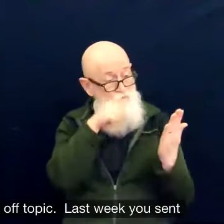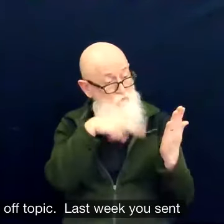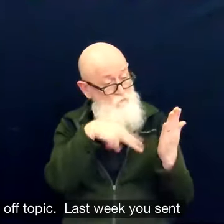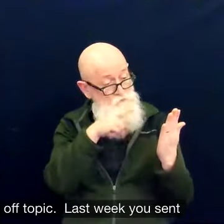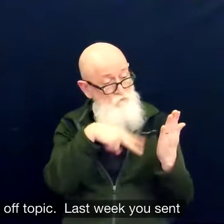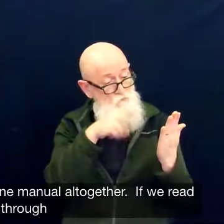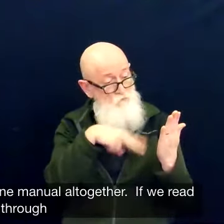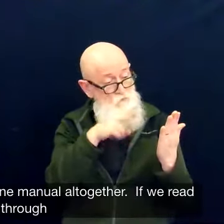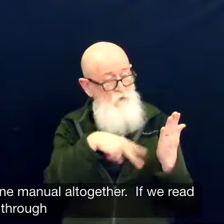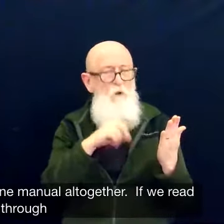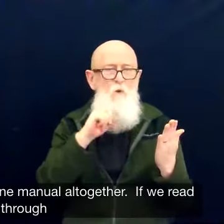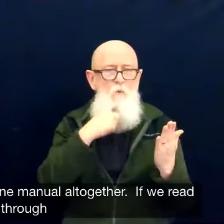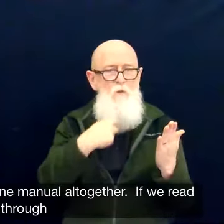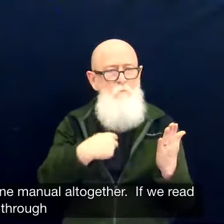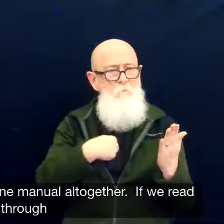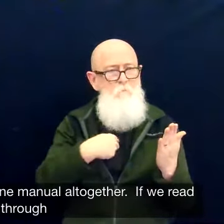a special,